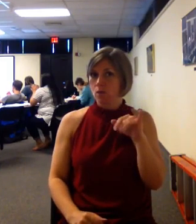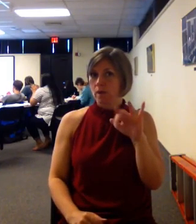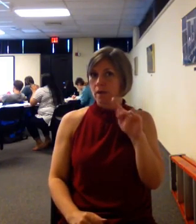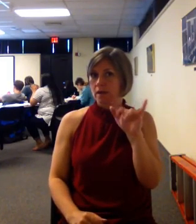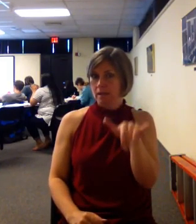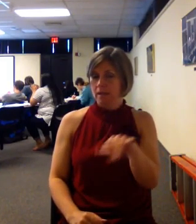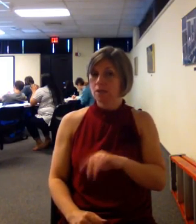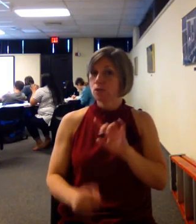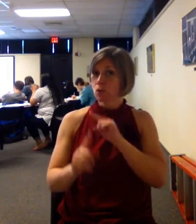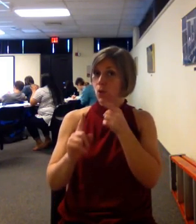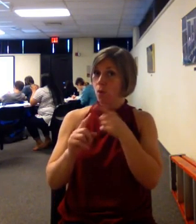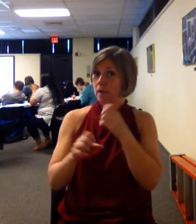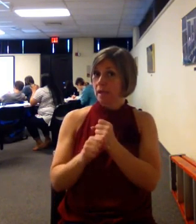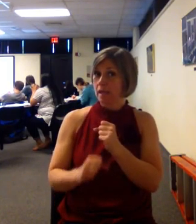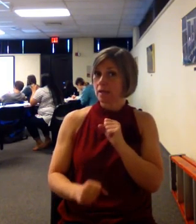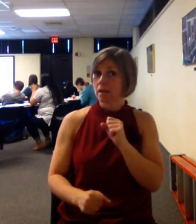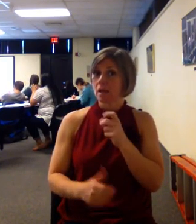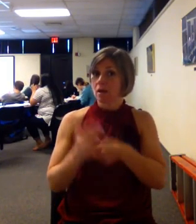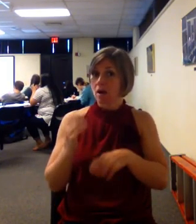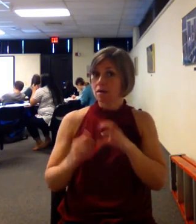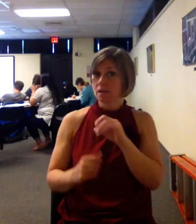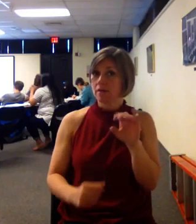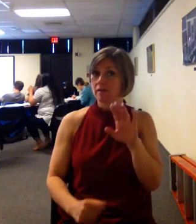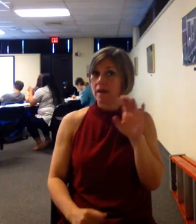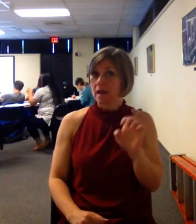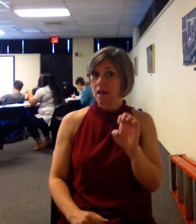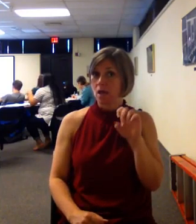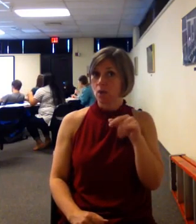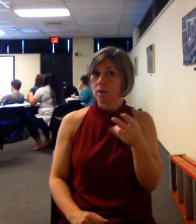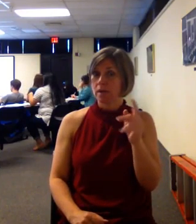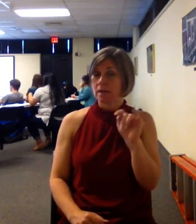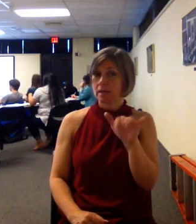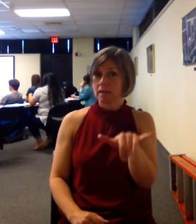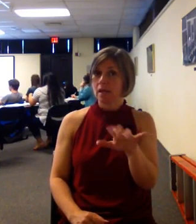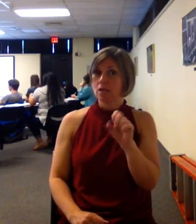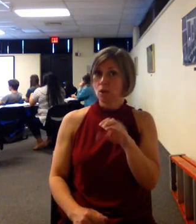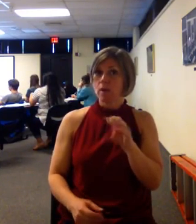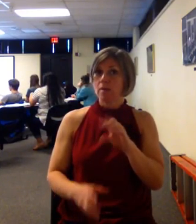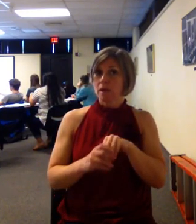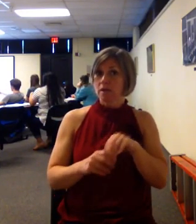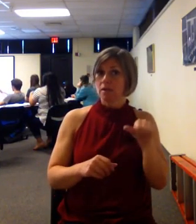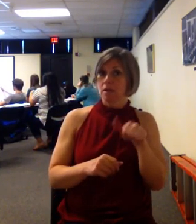of equity so that we can plug that into our weighted average cost of capital equation. So what they're just doing